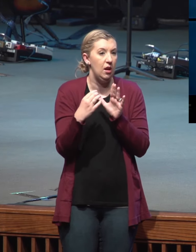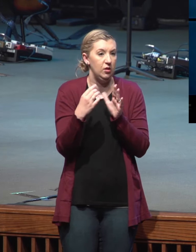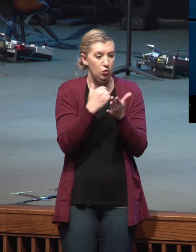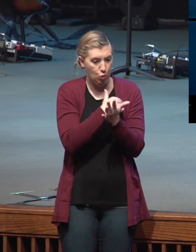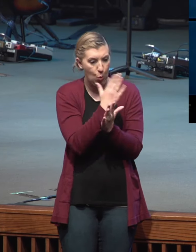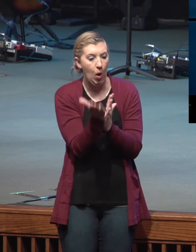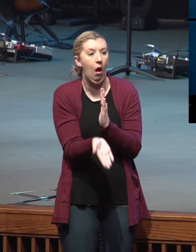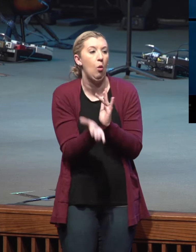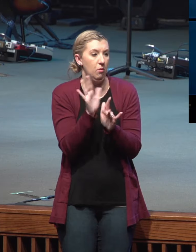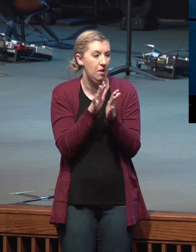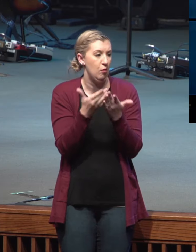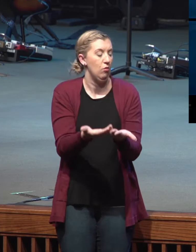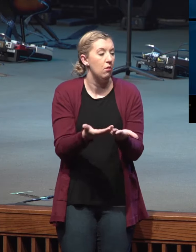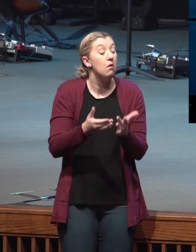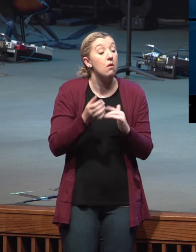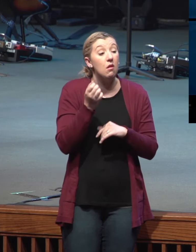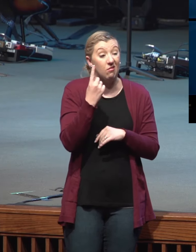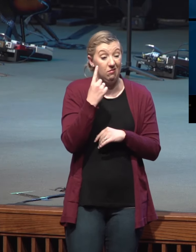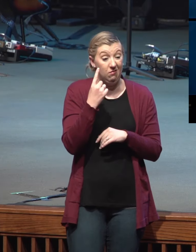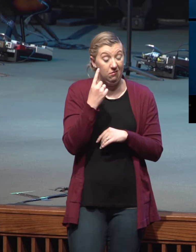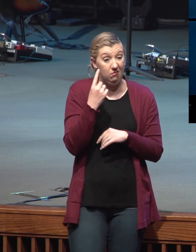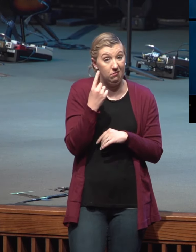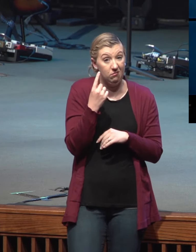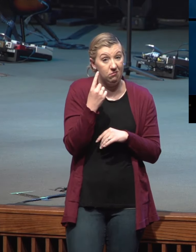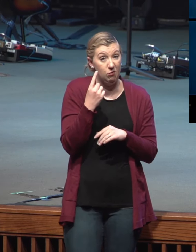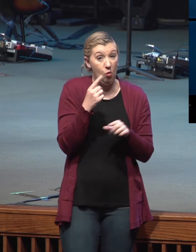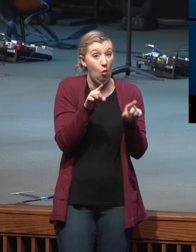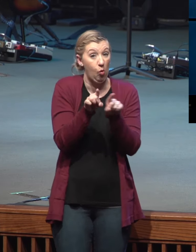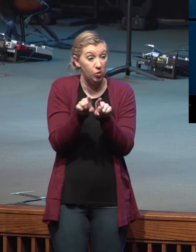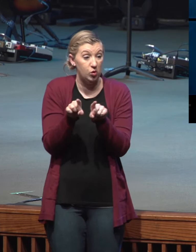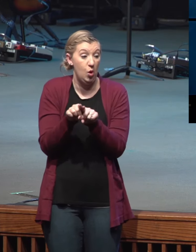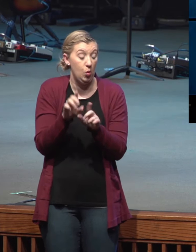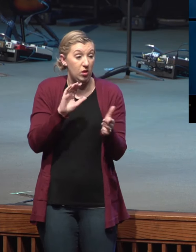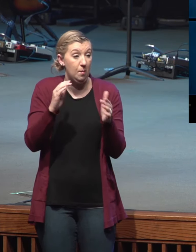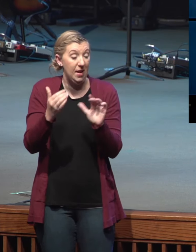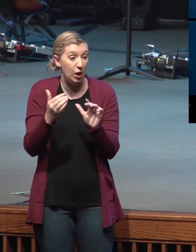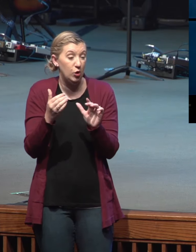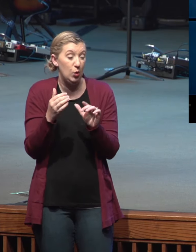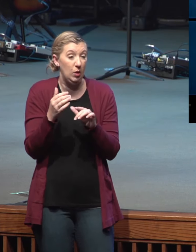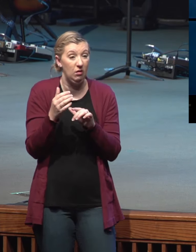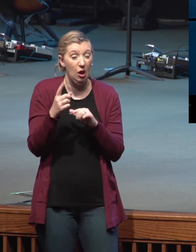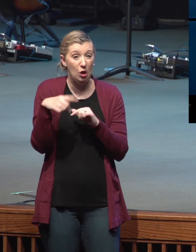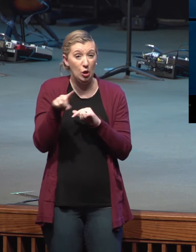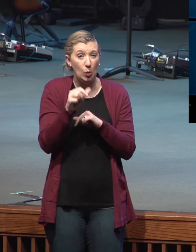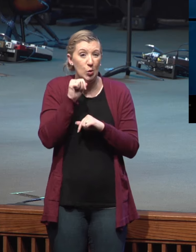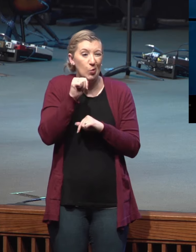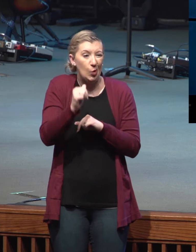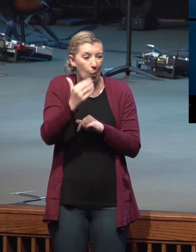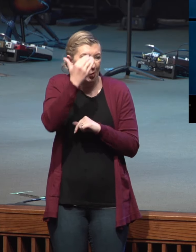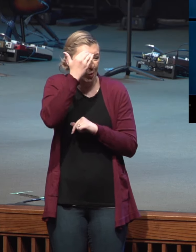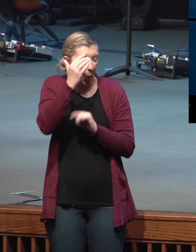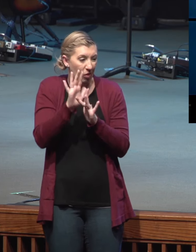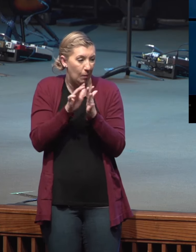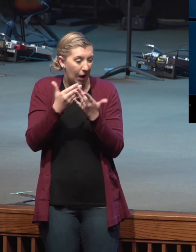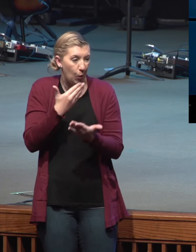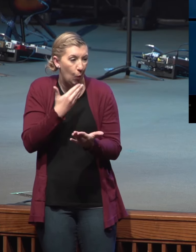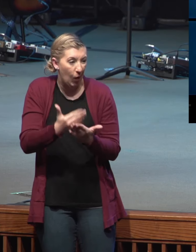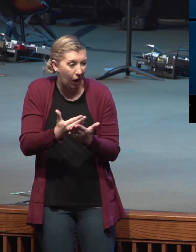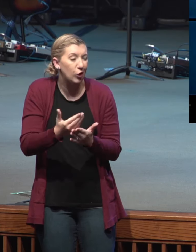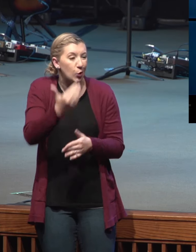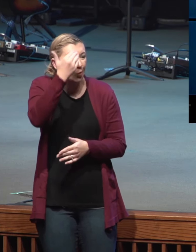Scripture. Even among the biblically illiterate, the story of David and